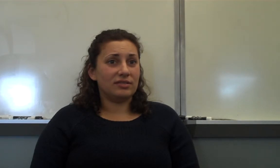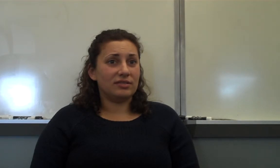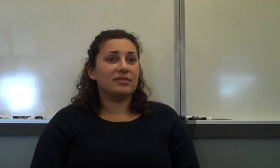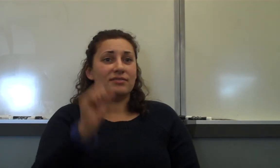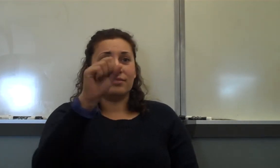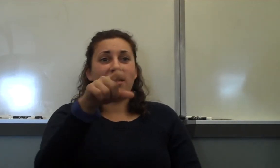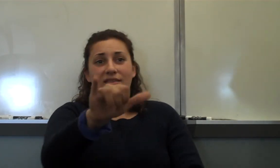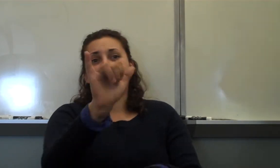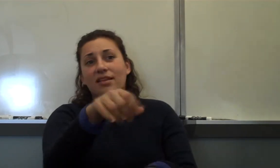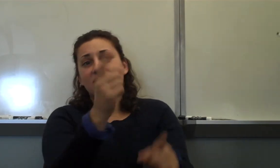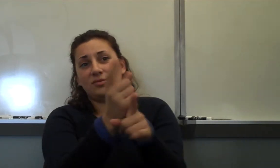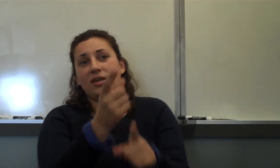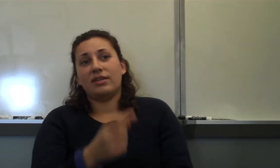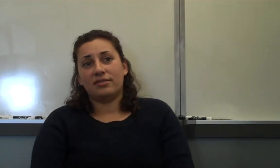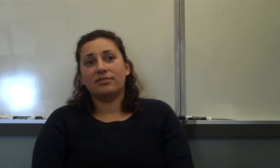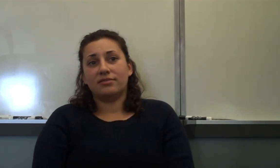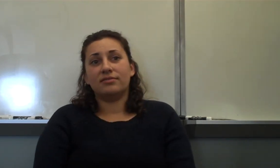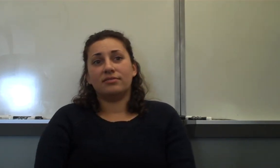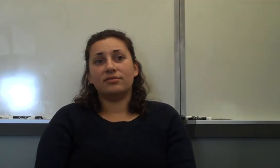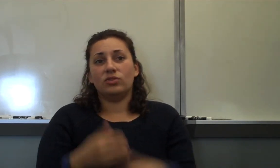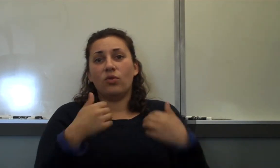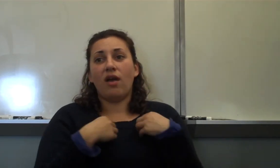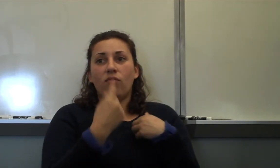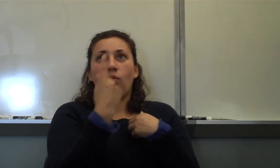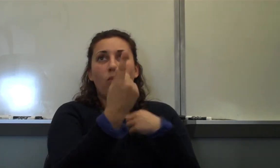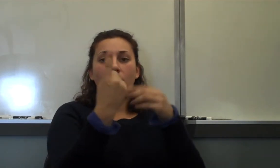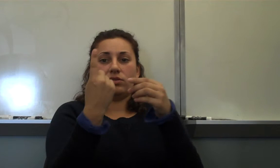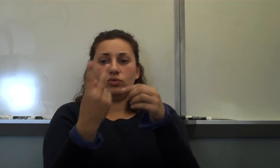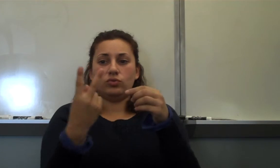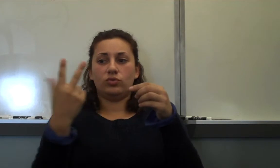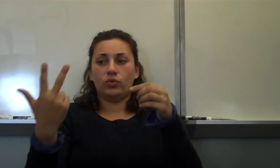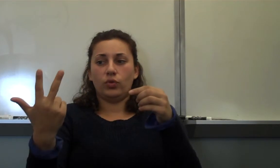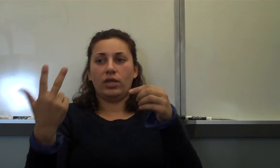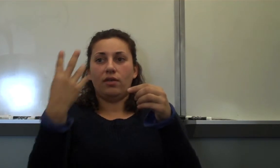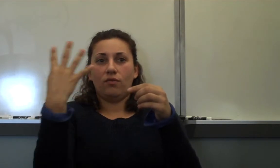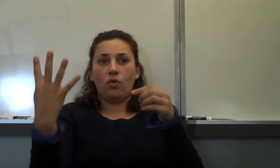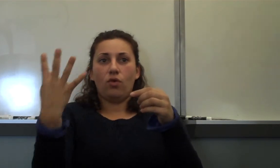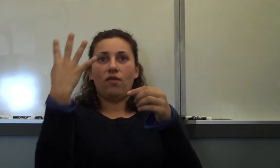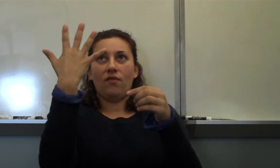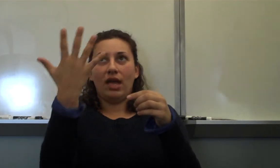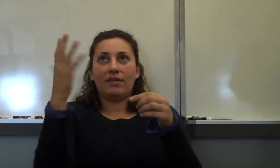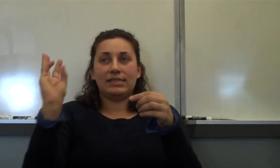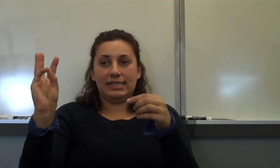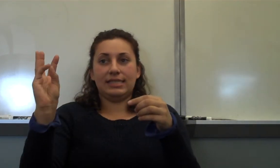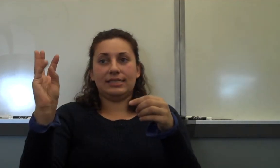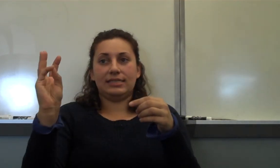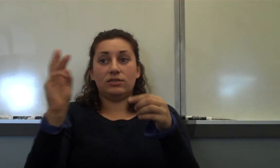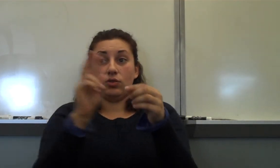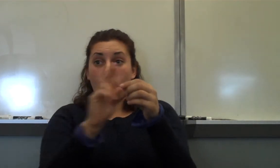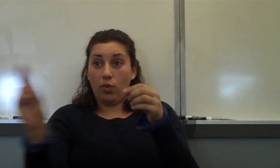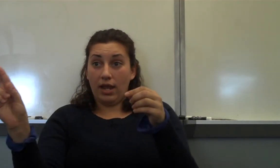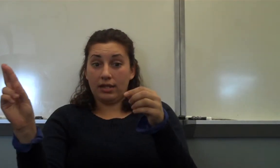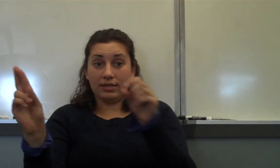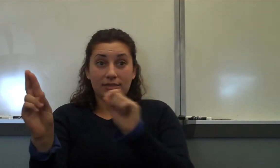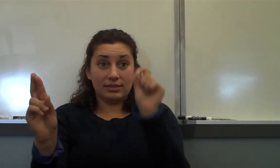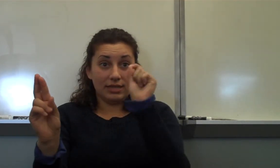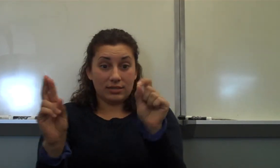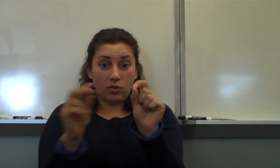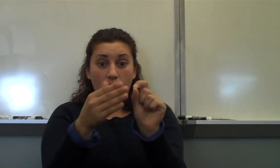right. Because you got 1, 2, 3, 4, 5, 6 to the right of the decimal point in